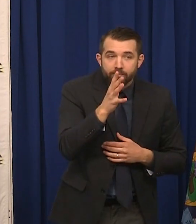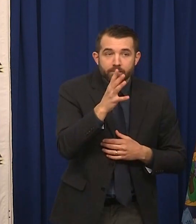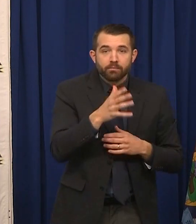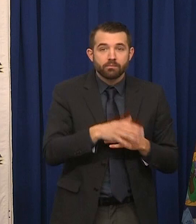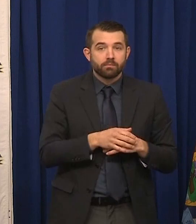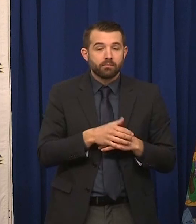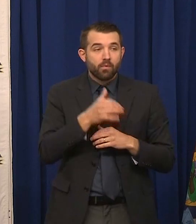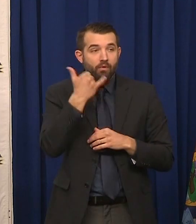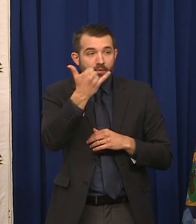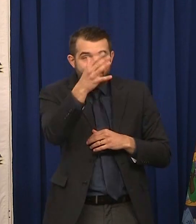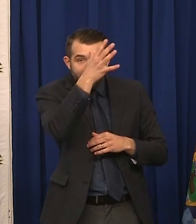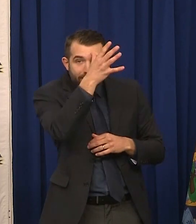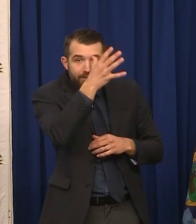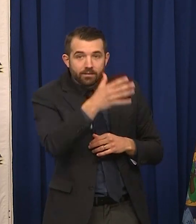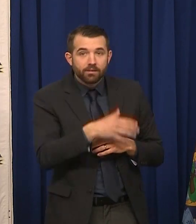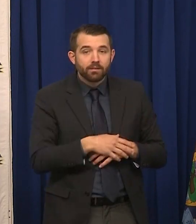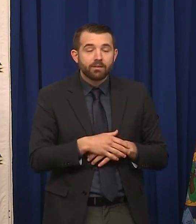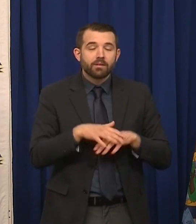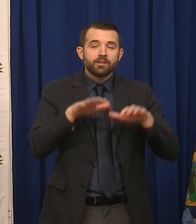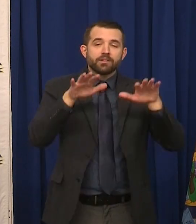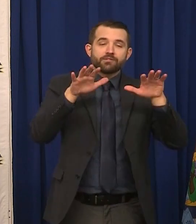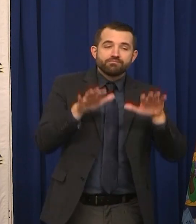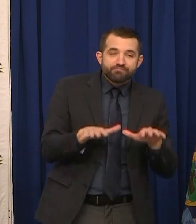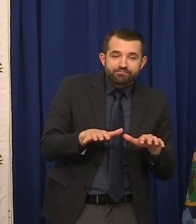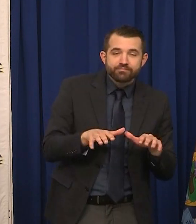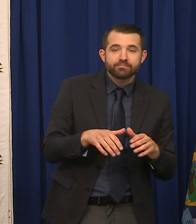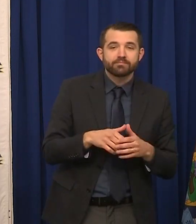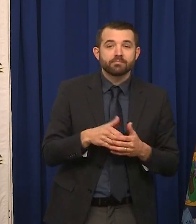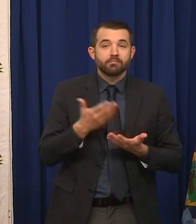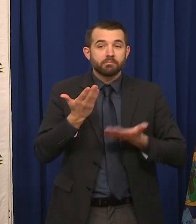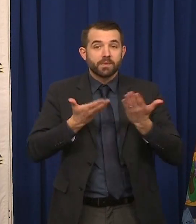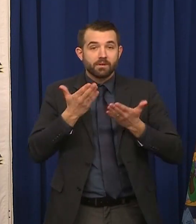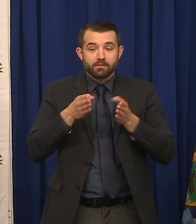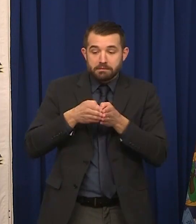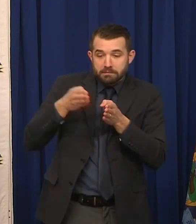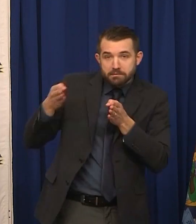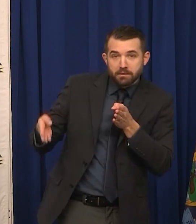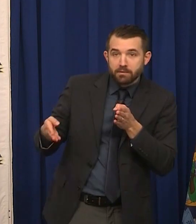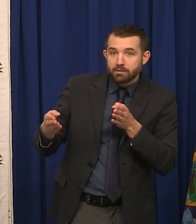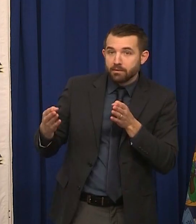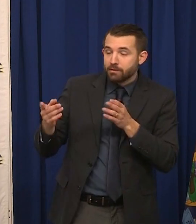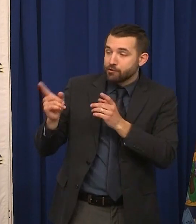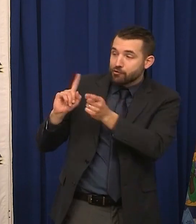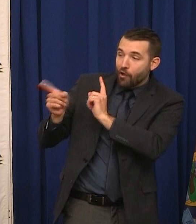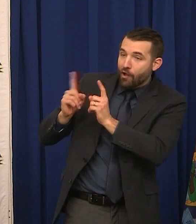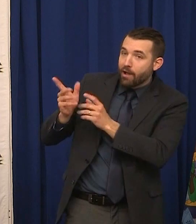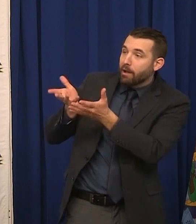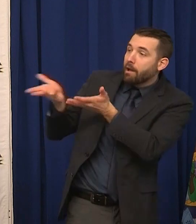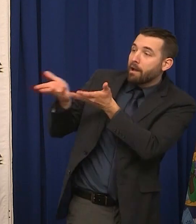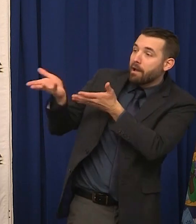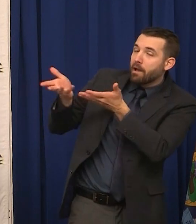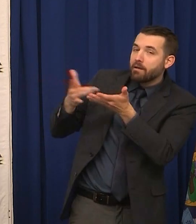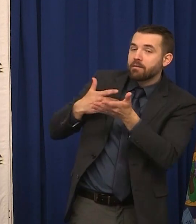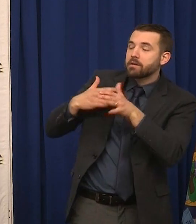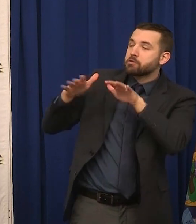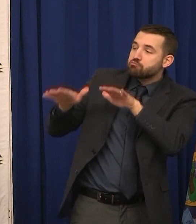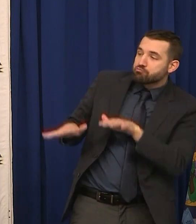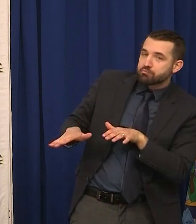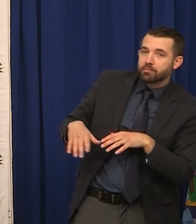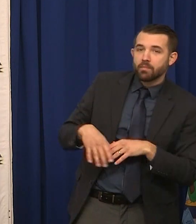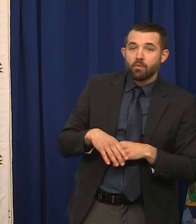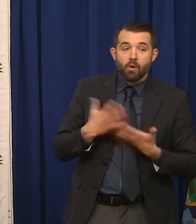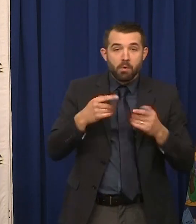Settled. Touch base with your neighbors. Settled. See if anybody in your